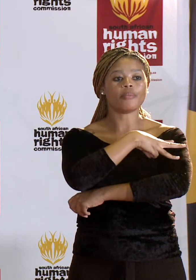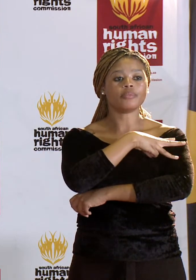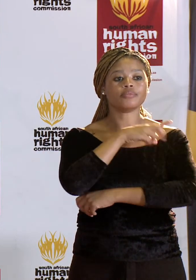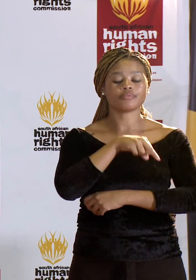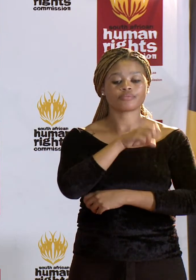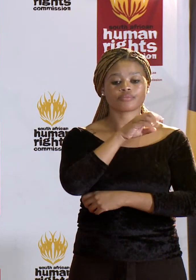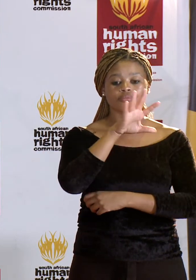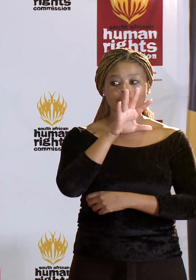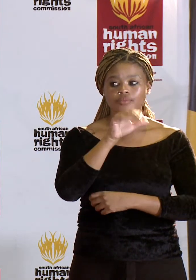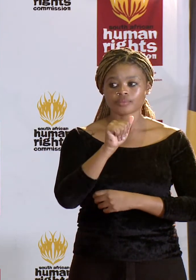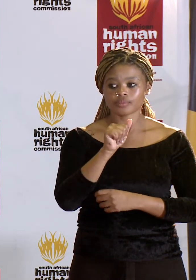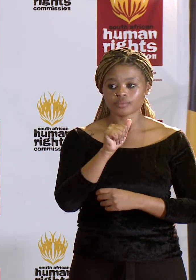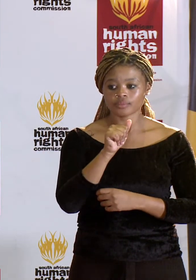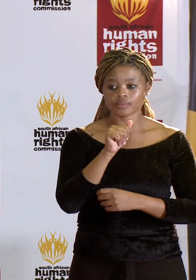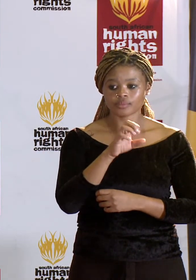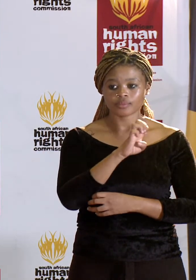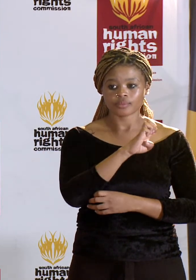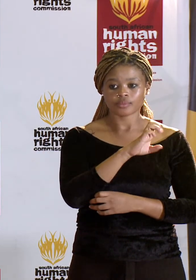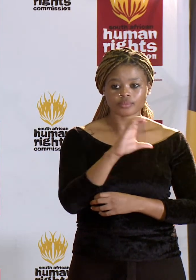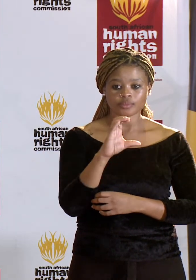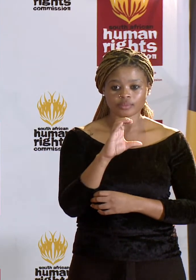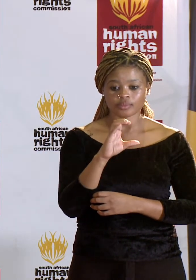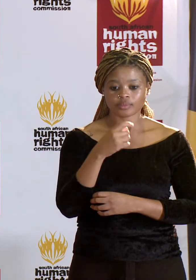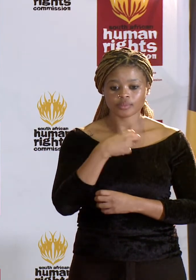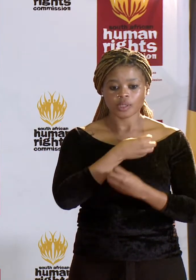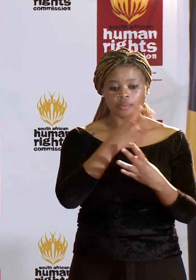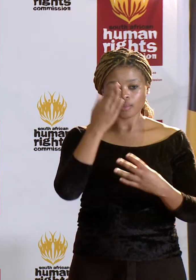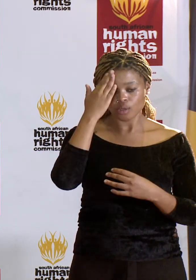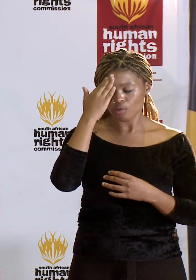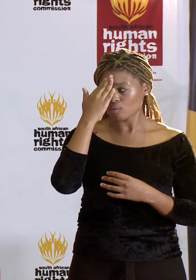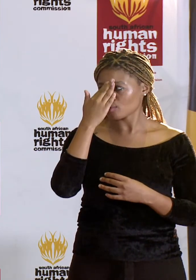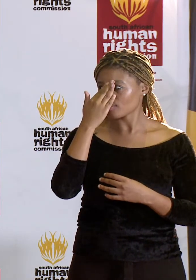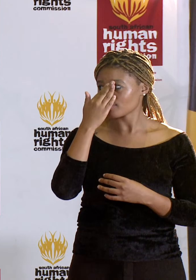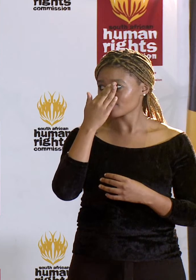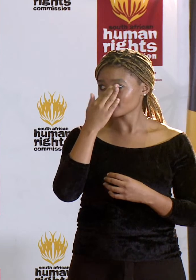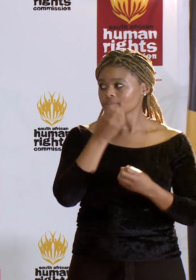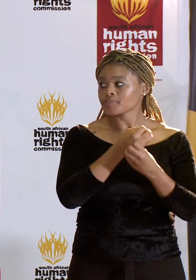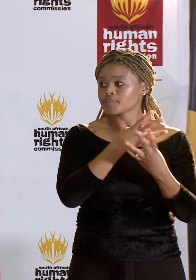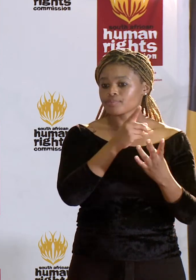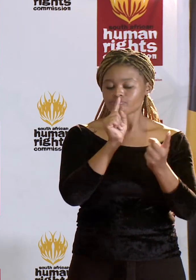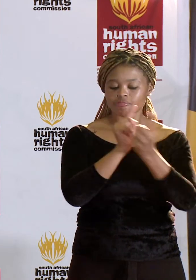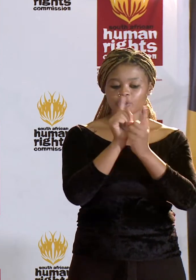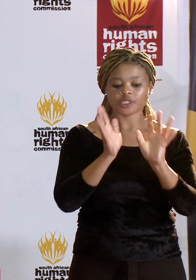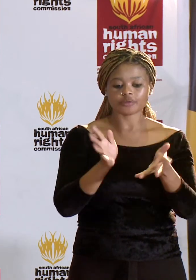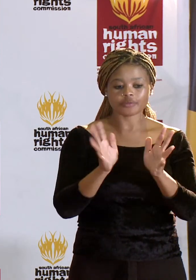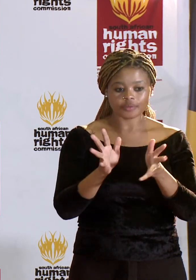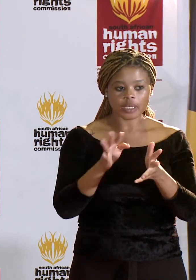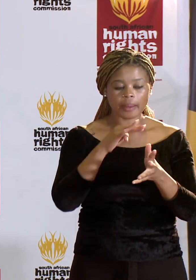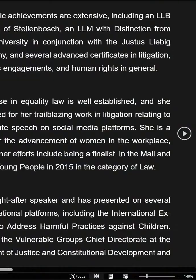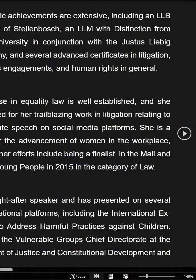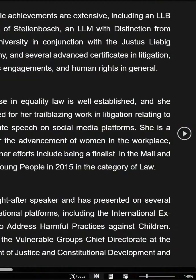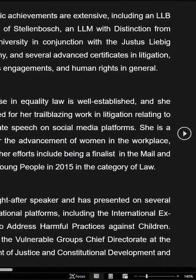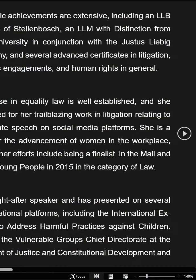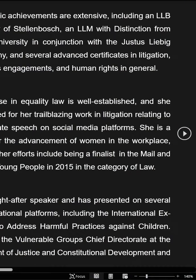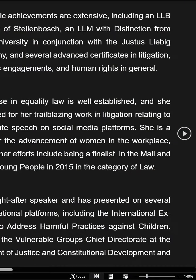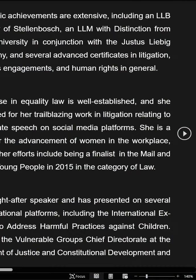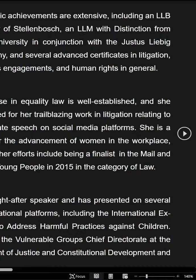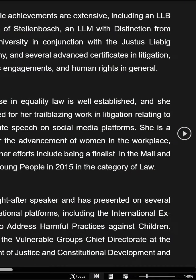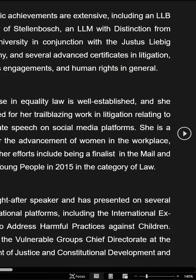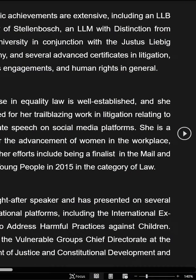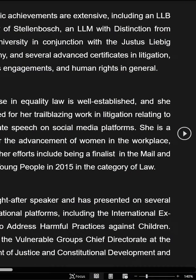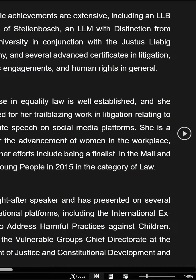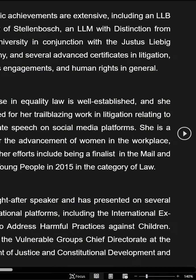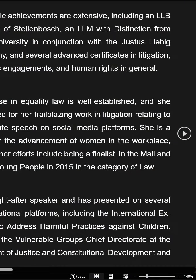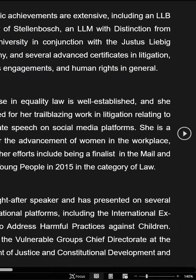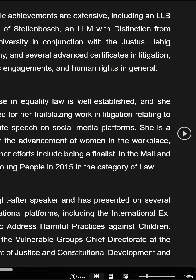of the South African Human Rights Commission in Eastern Cape. I think many of you here would have met her already. She's an admitted attorney and an